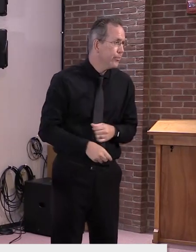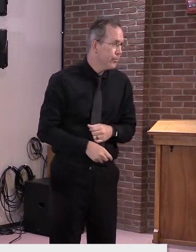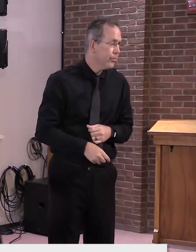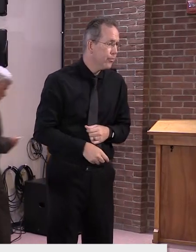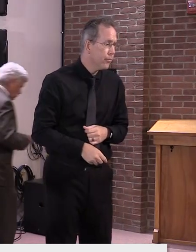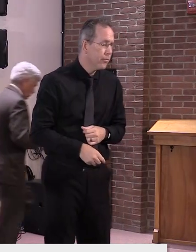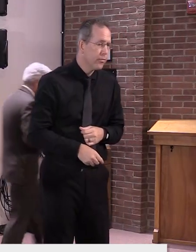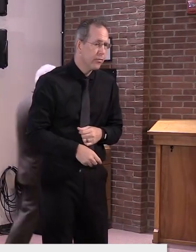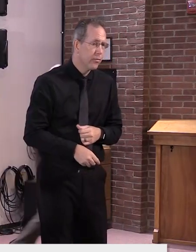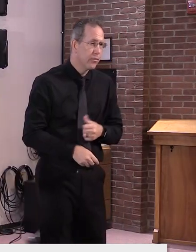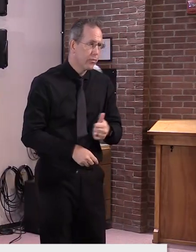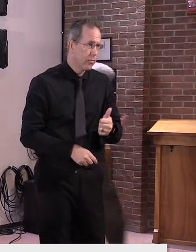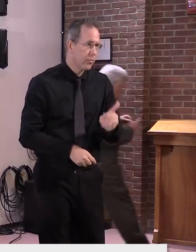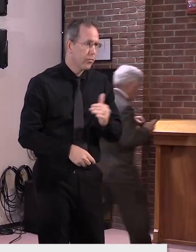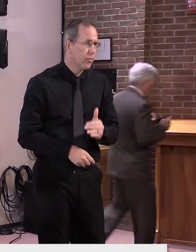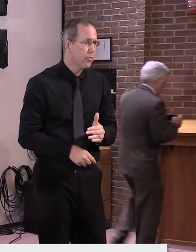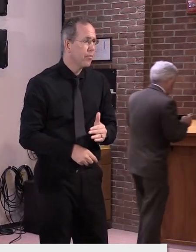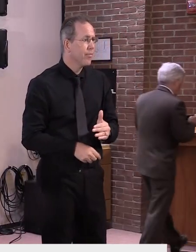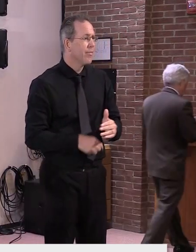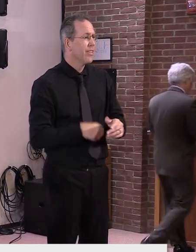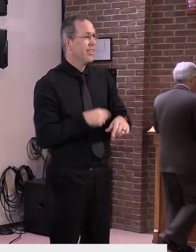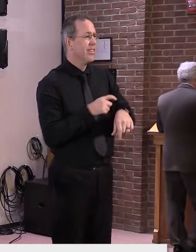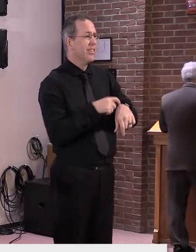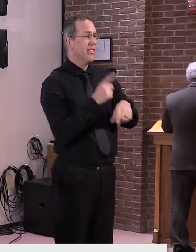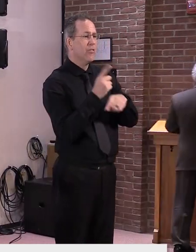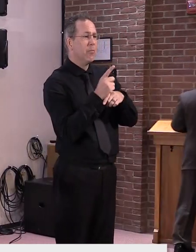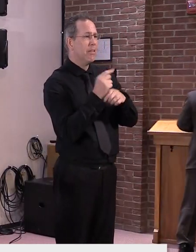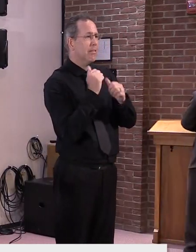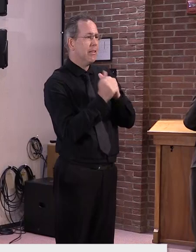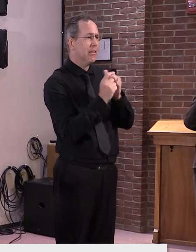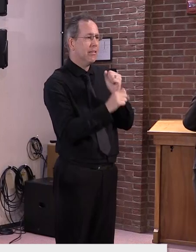With that, we're only a minute over, so I thank you for tuning in,